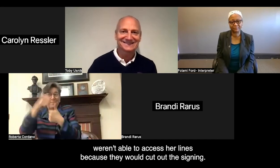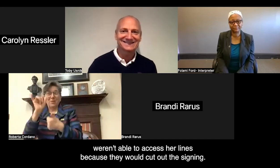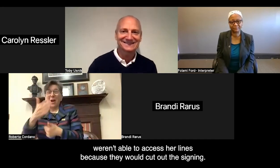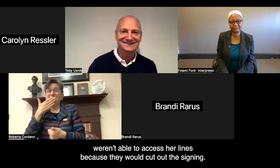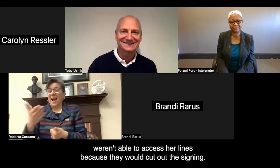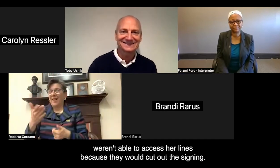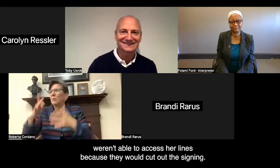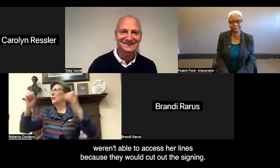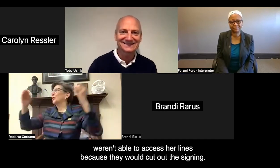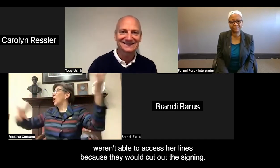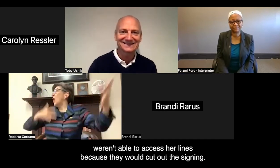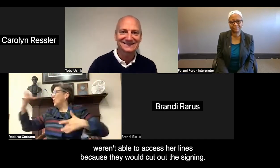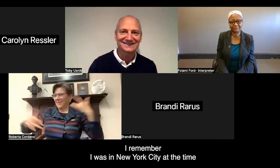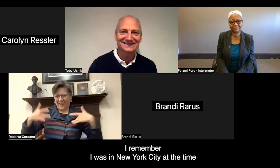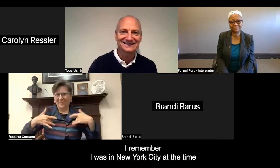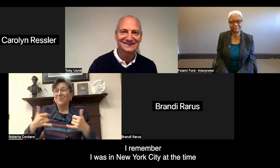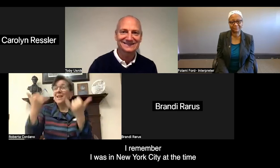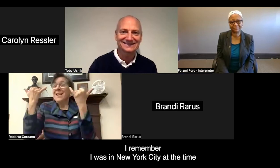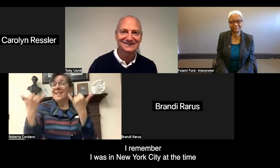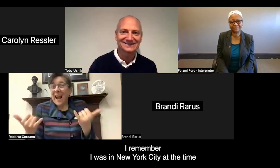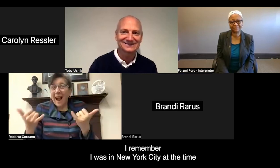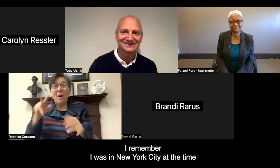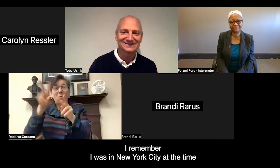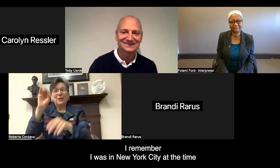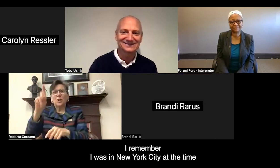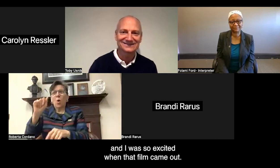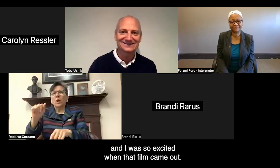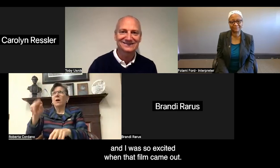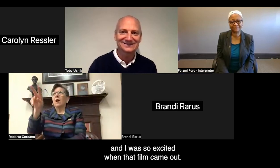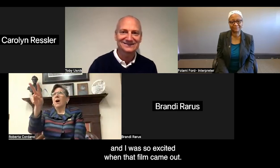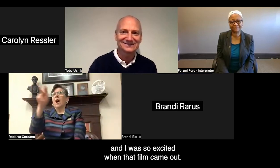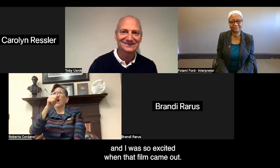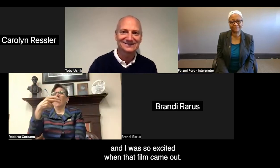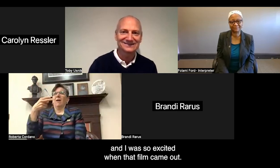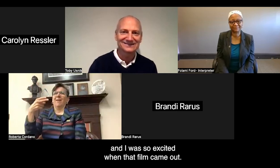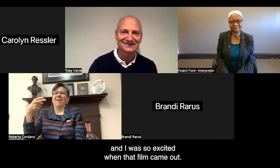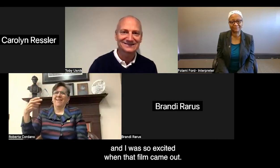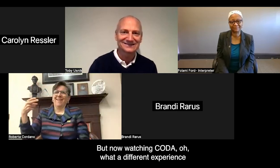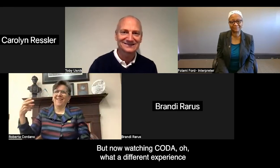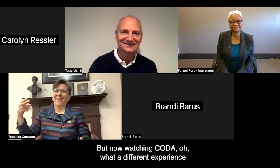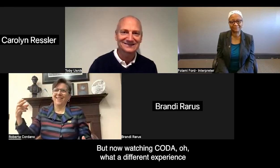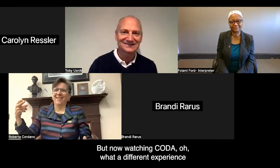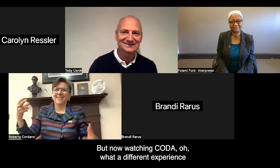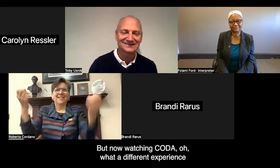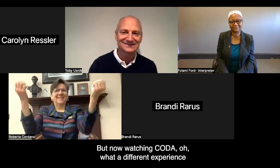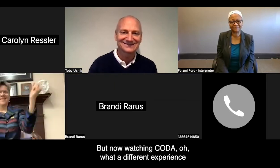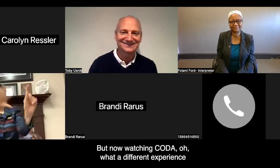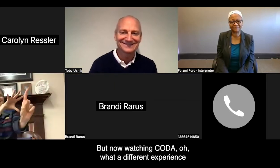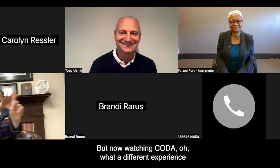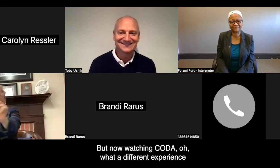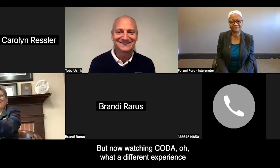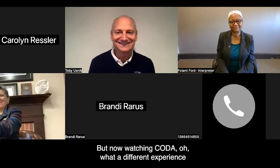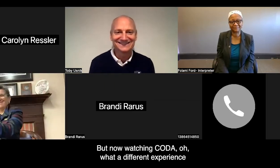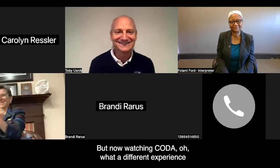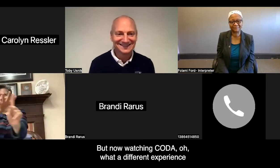signing. I remember I was in New York city at the time, and I was so excited when that film came out, but now watching CODA. Oh, what a different